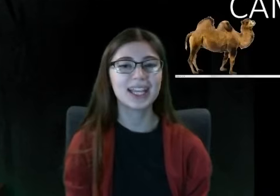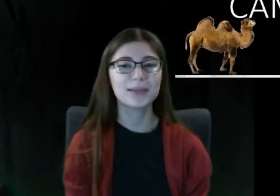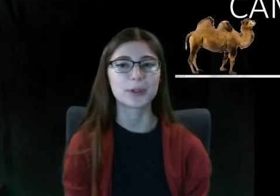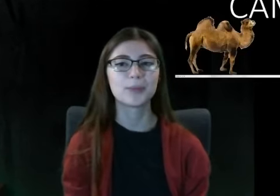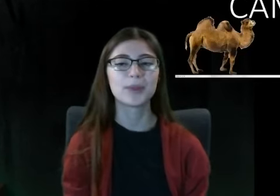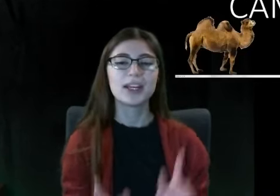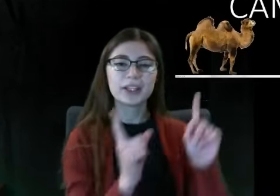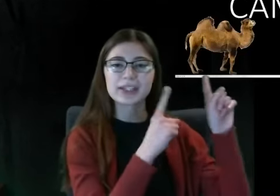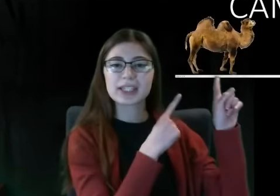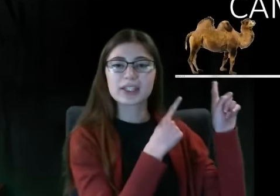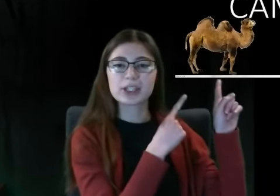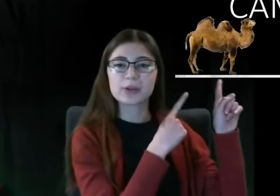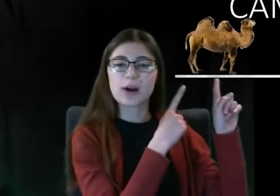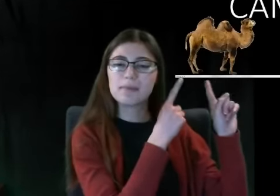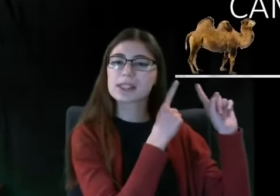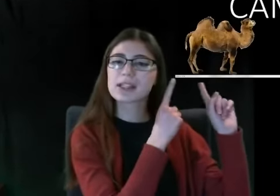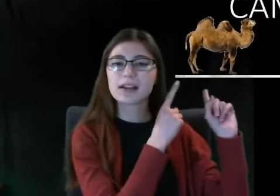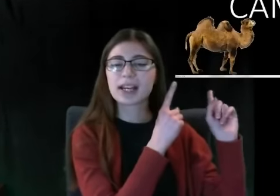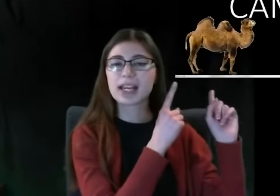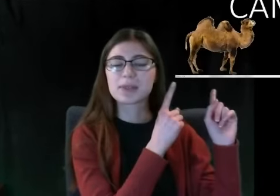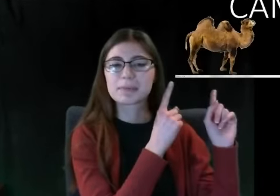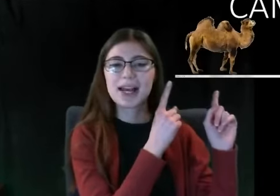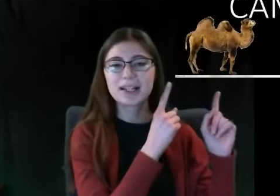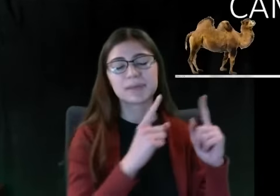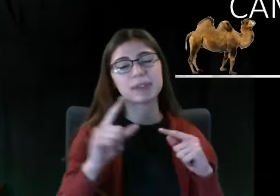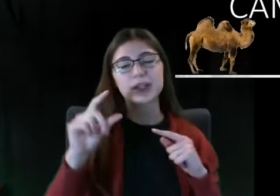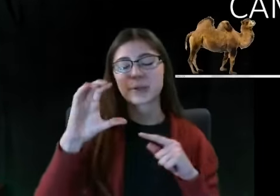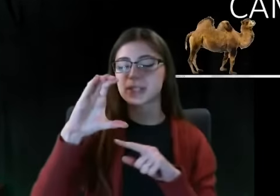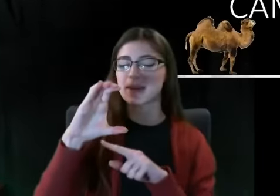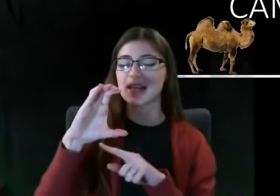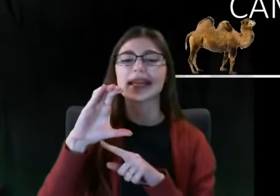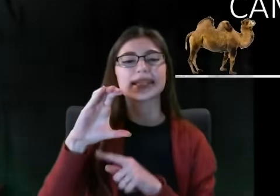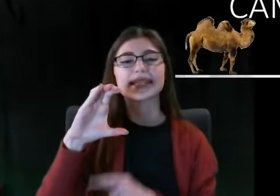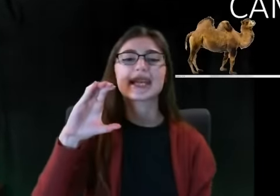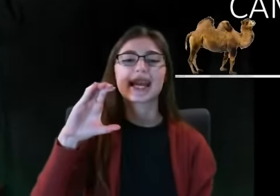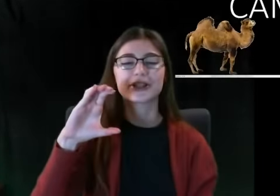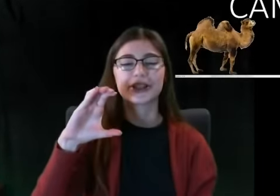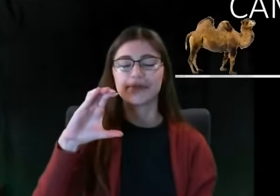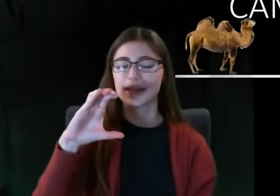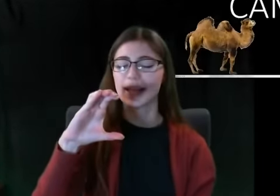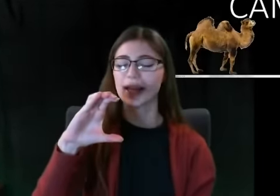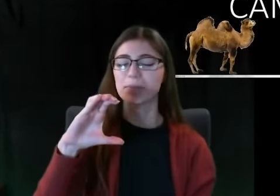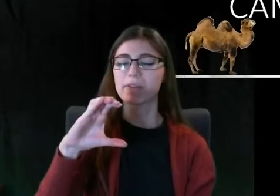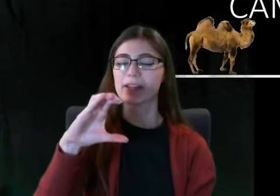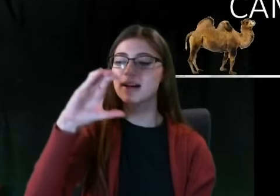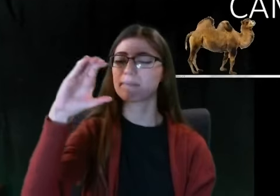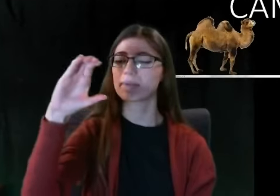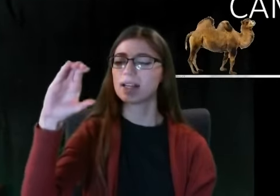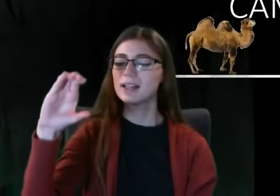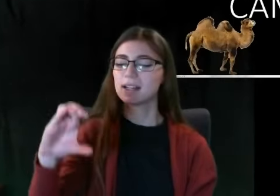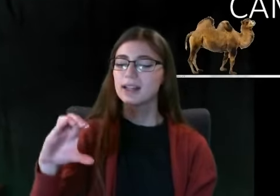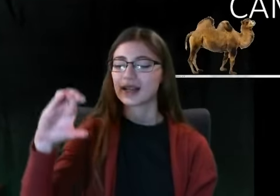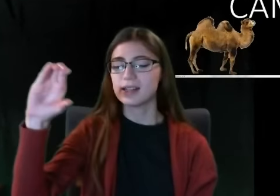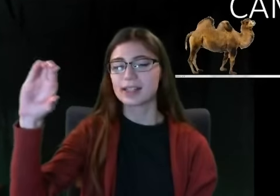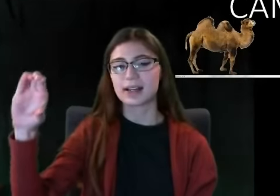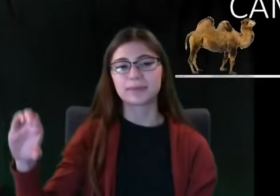Camel. You can see the 2 humps on our camel's back. You're going to make a C hand shape and move it up and down